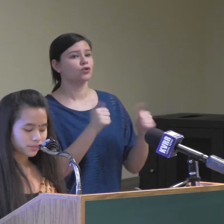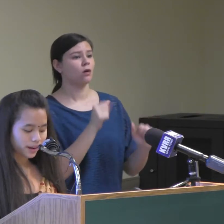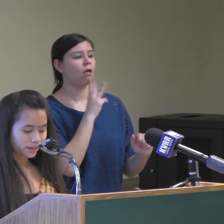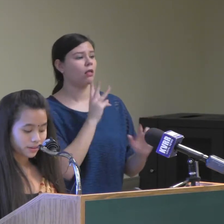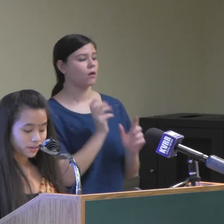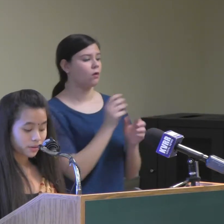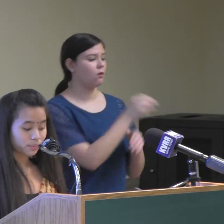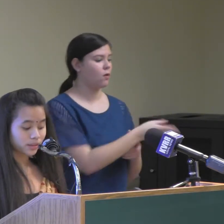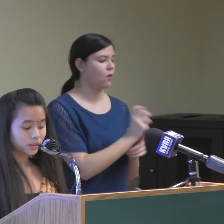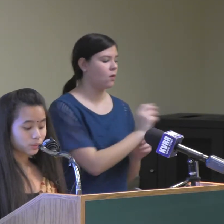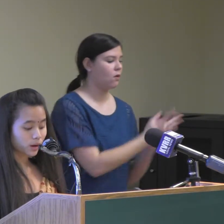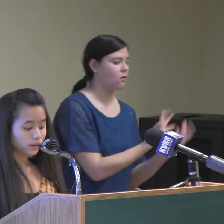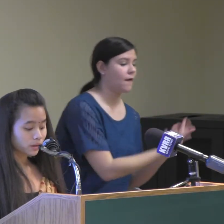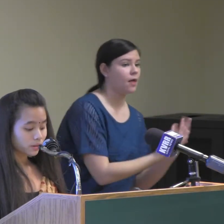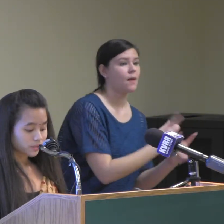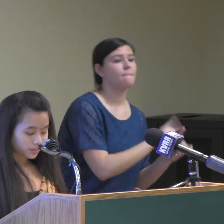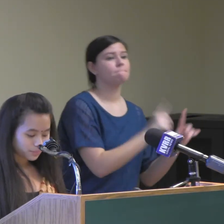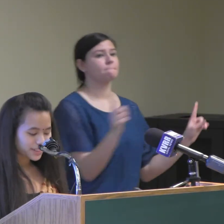on the fire,